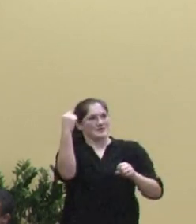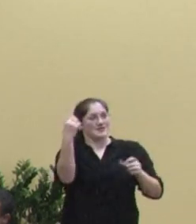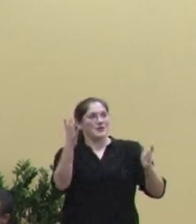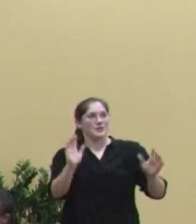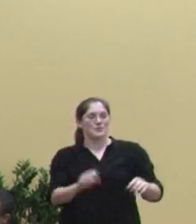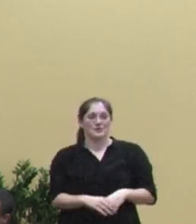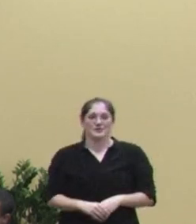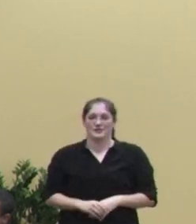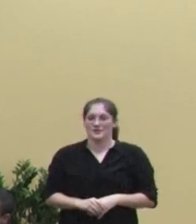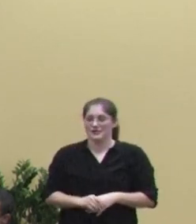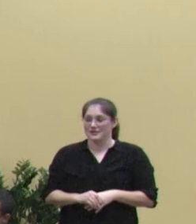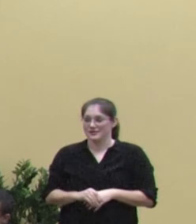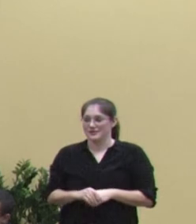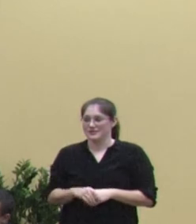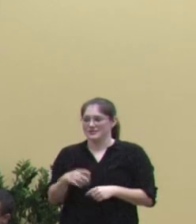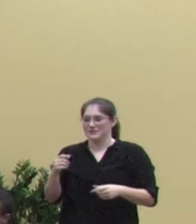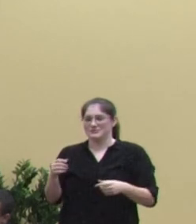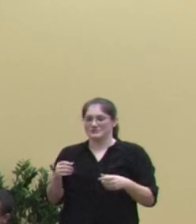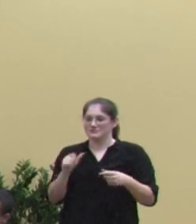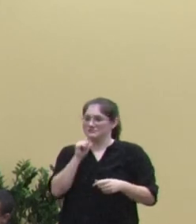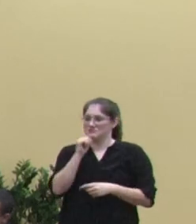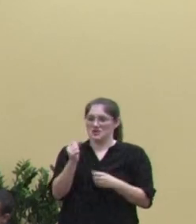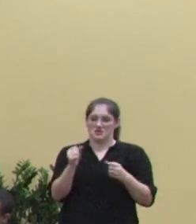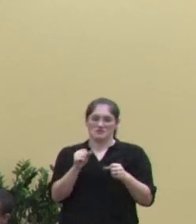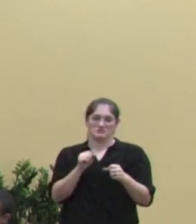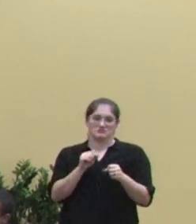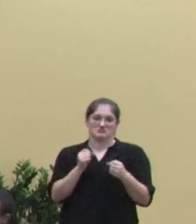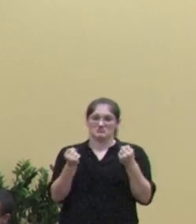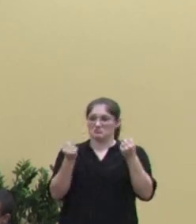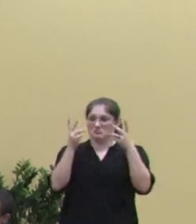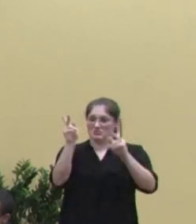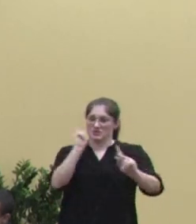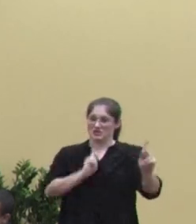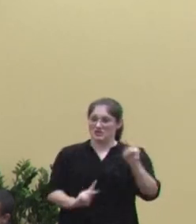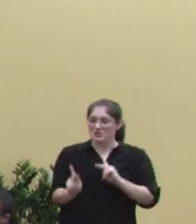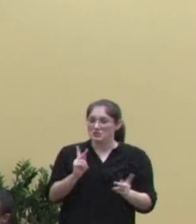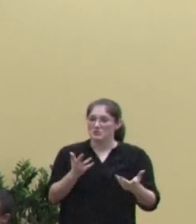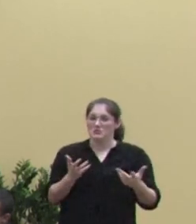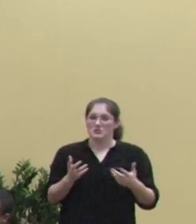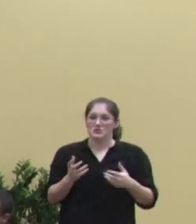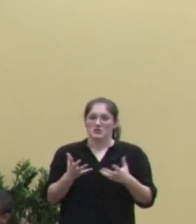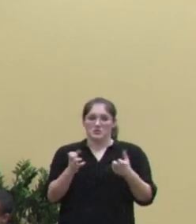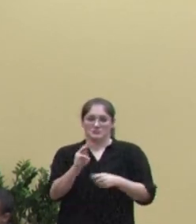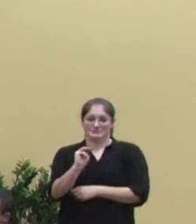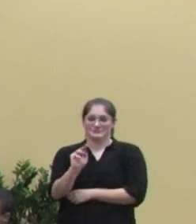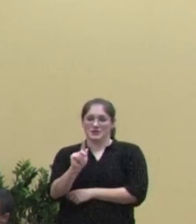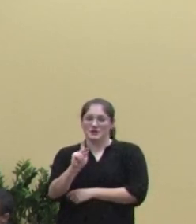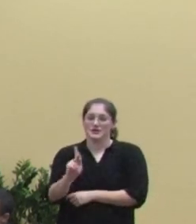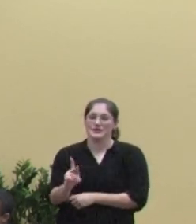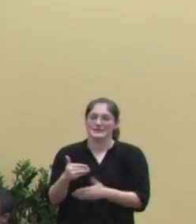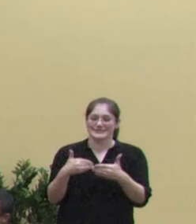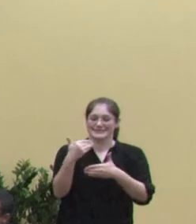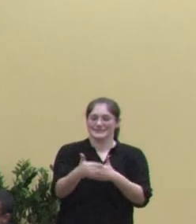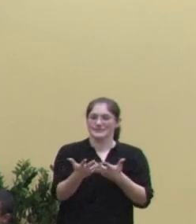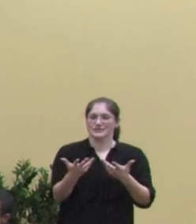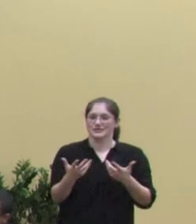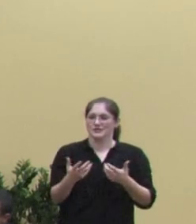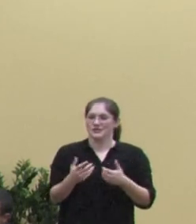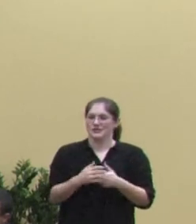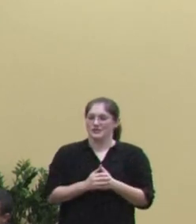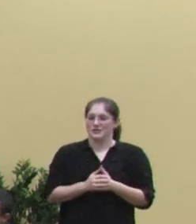I aspire to be the next Martin Luther King. But I do hear, oh, I want to be the next Steph Curry. So how do we